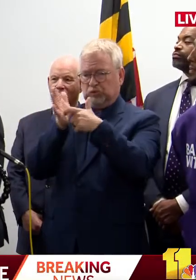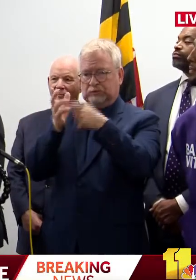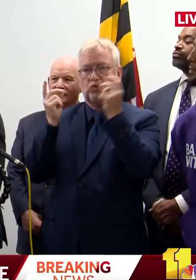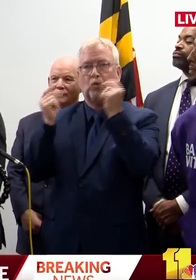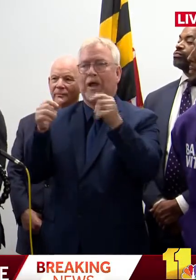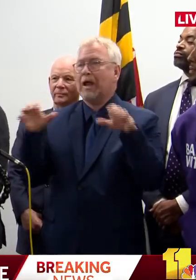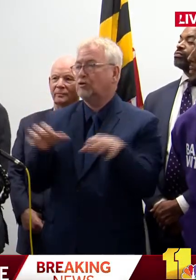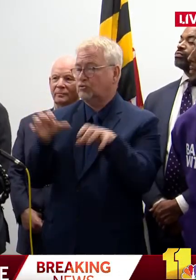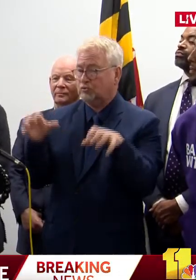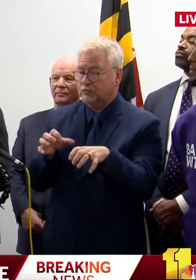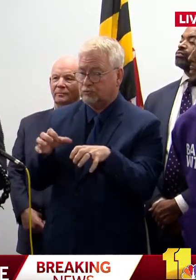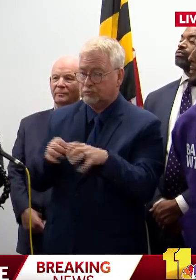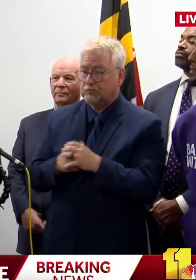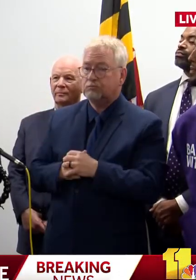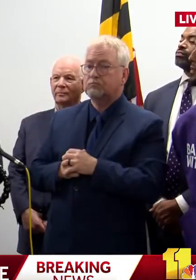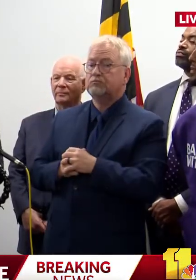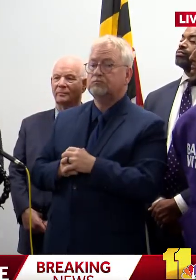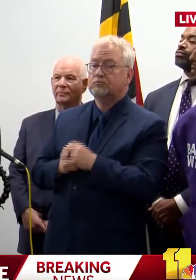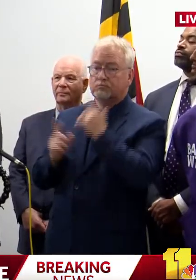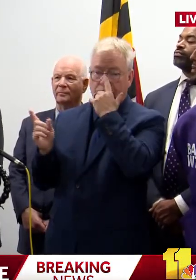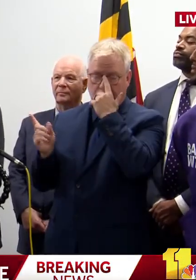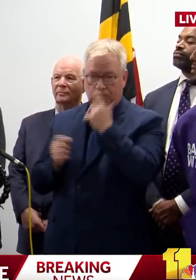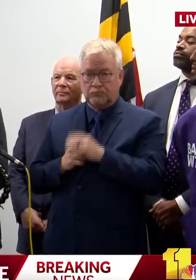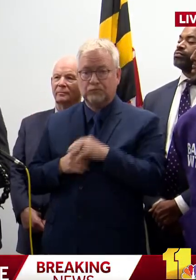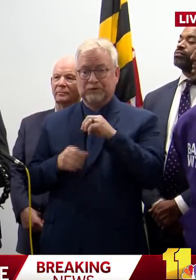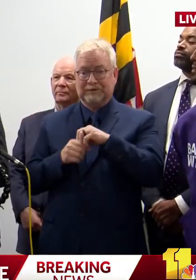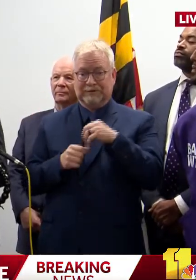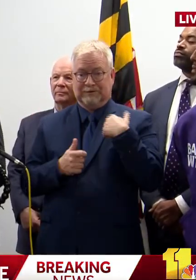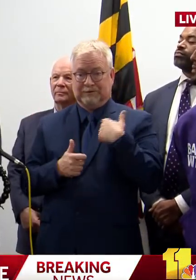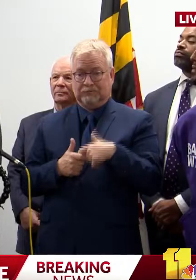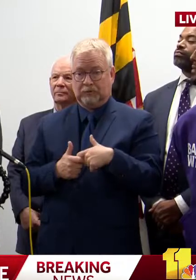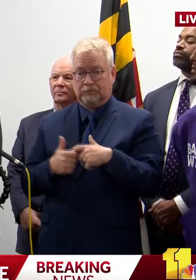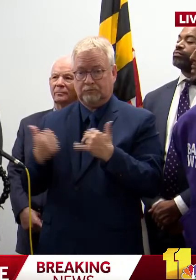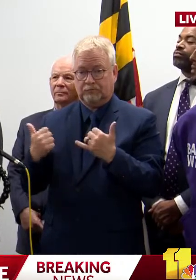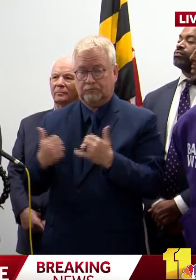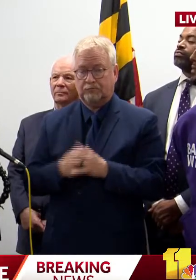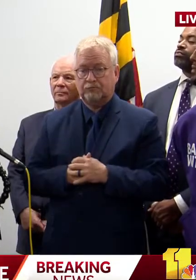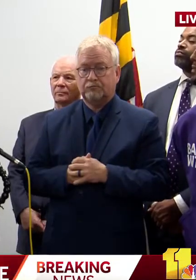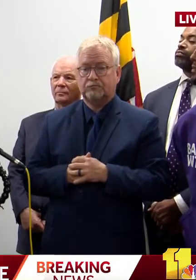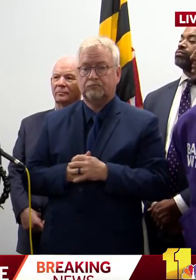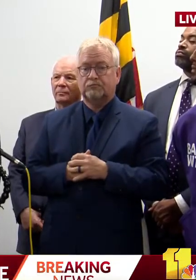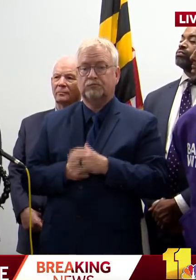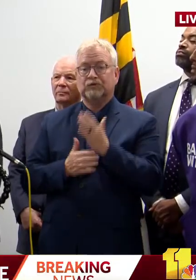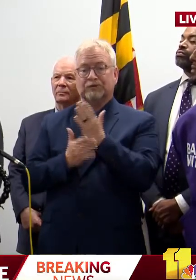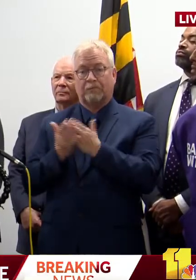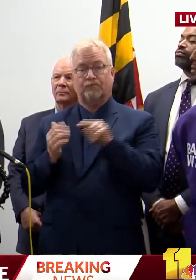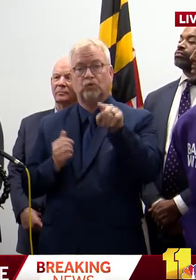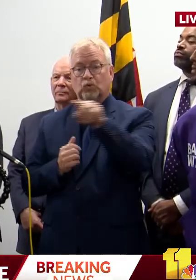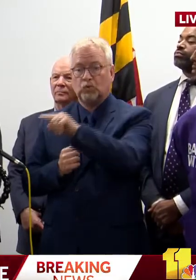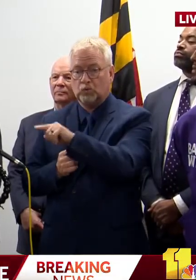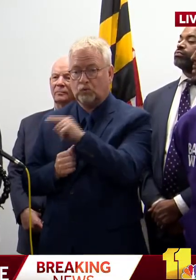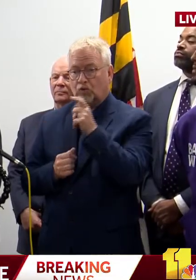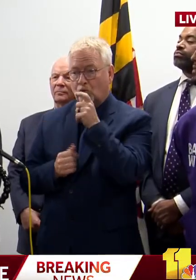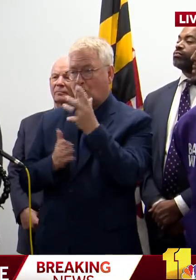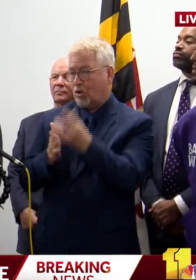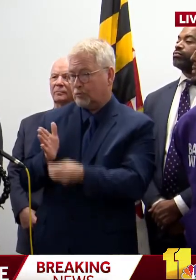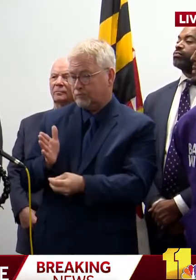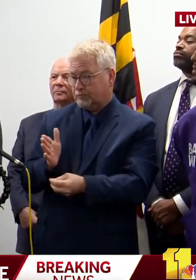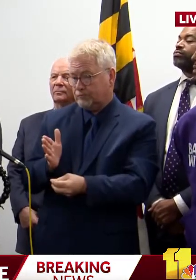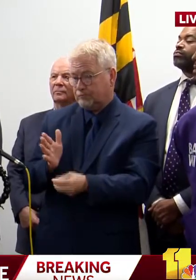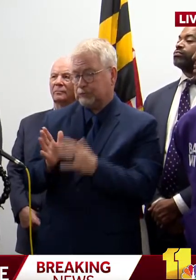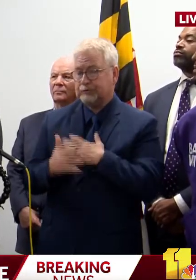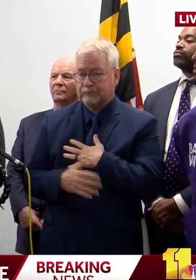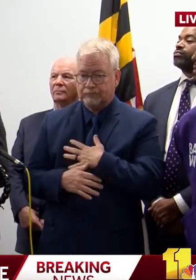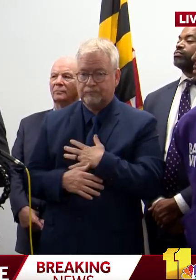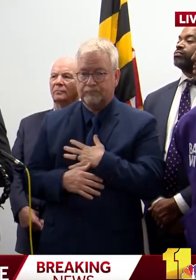hablar poquito en español, porque las víctimas son latinos. Me llamo Tomás Pérez. Yo trabajo por el